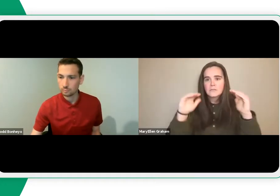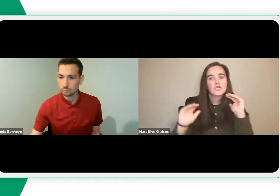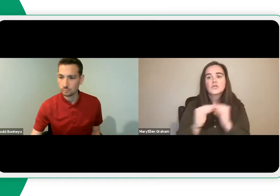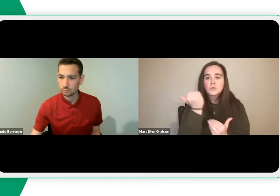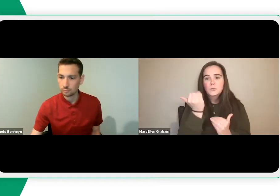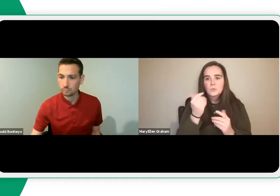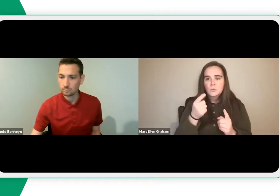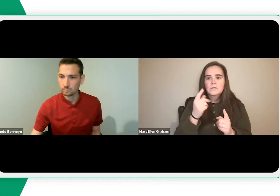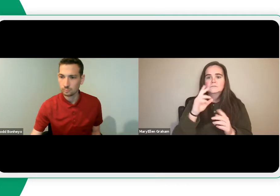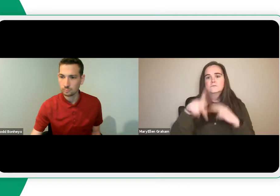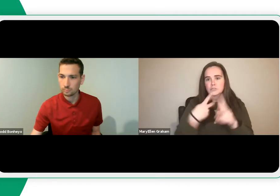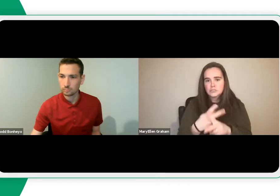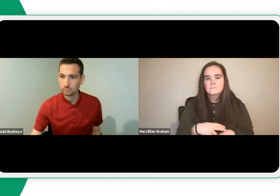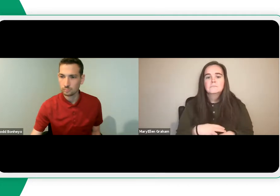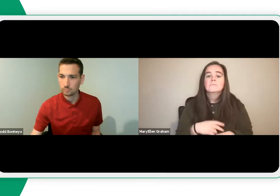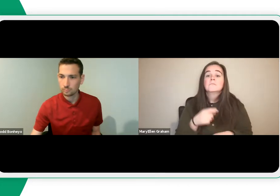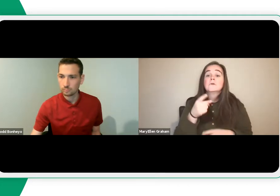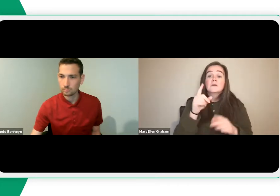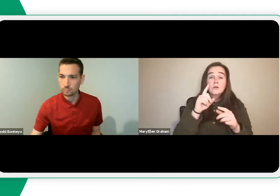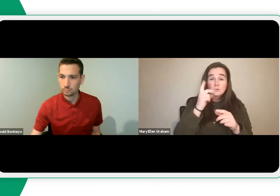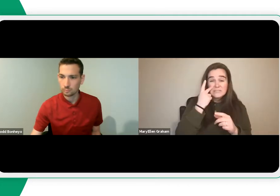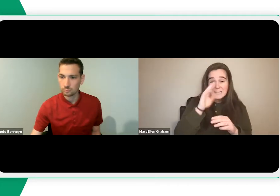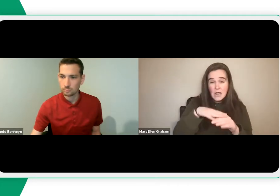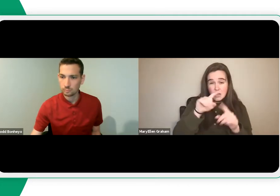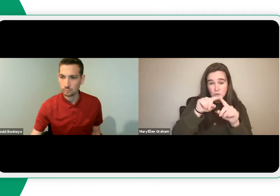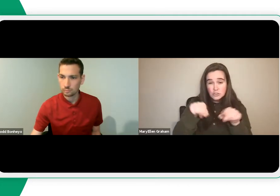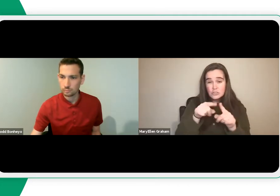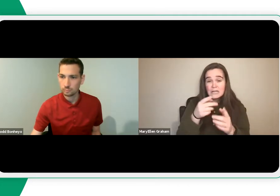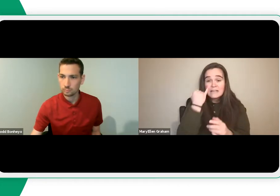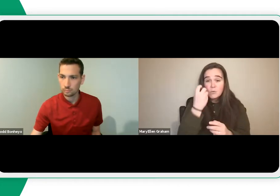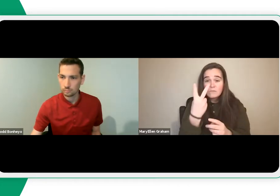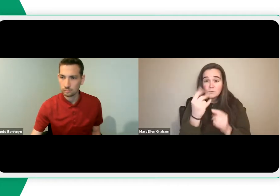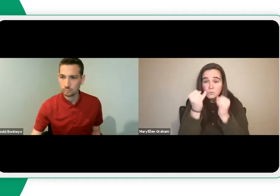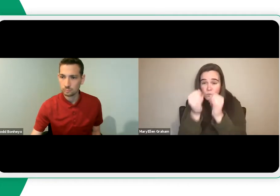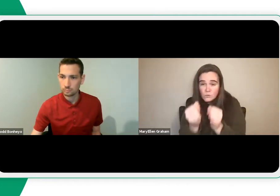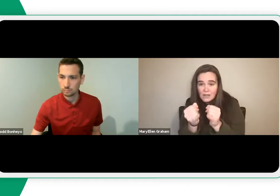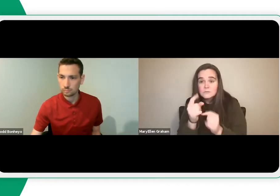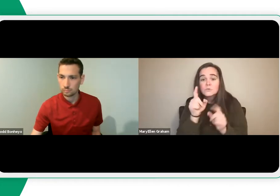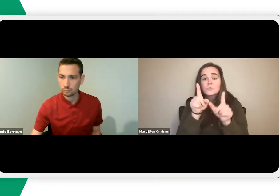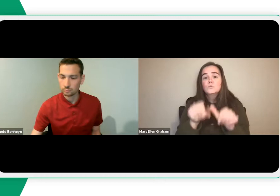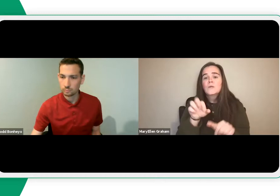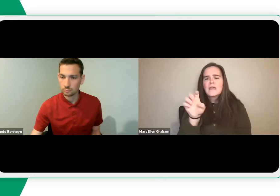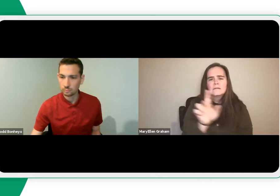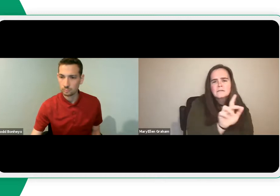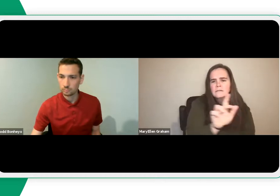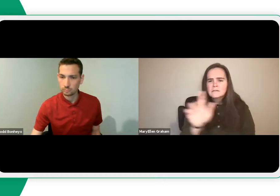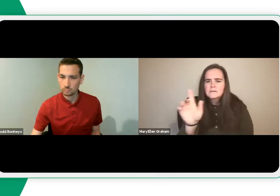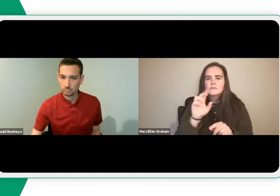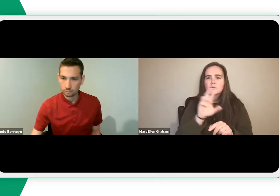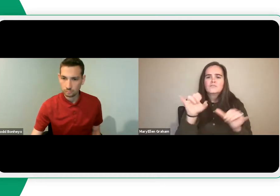In terms of using Zoom, make sure you have the most updated version of Zoom possible. And you can see on the